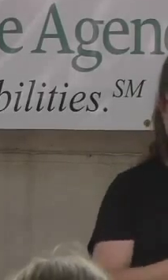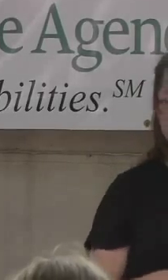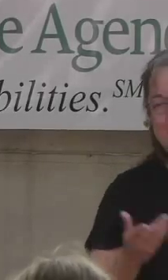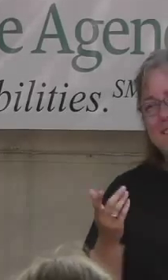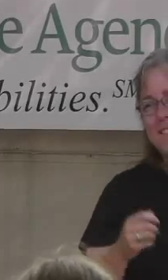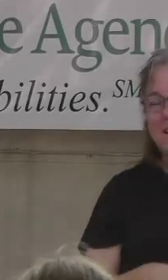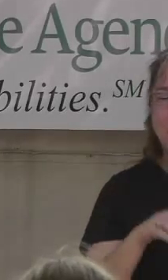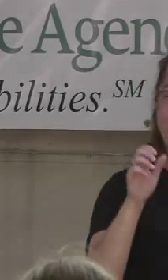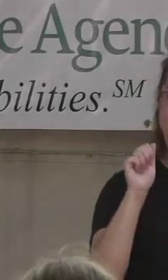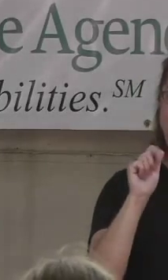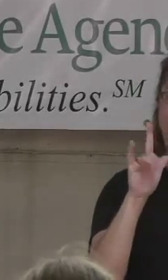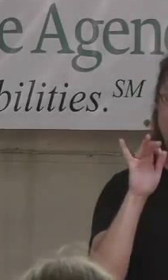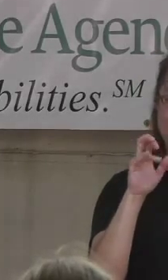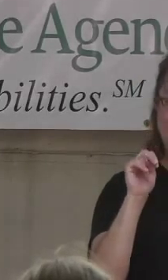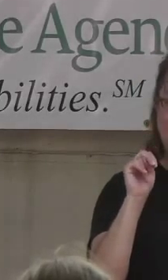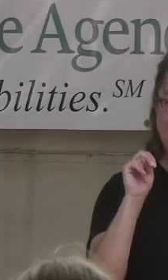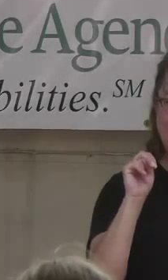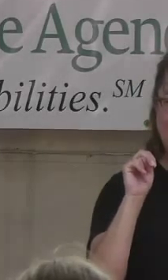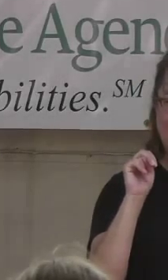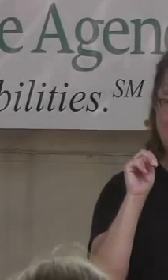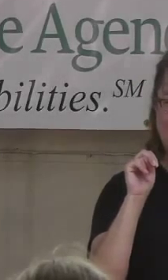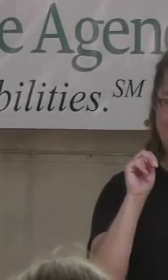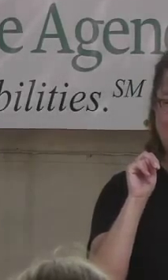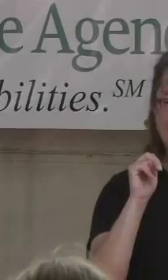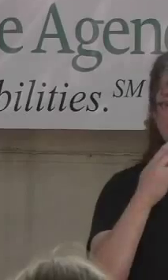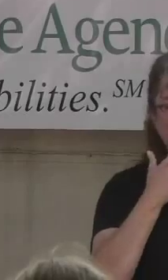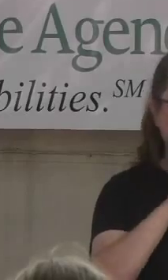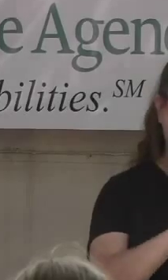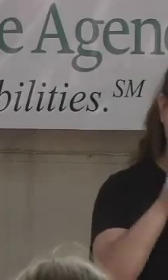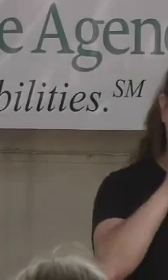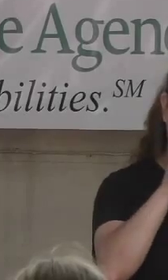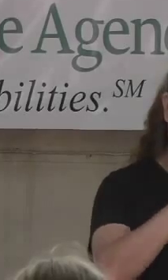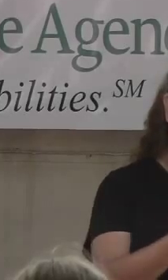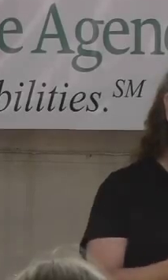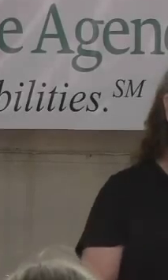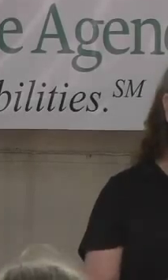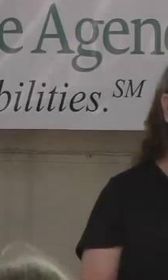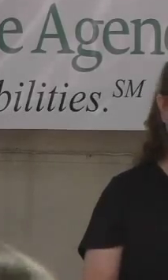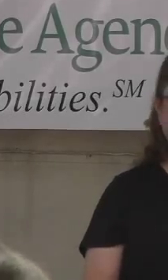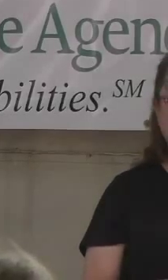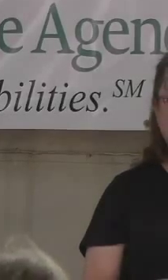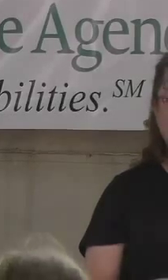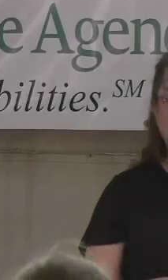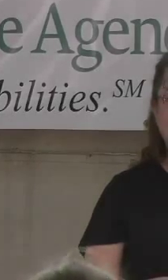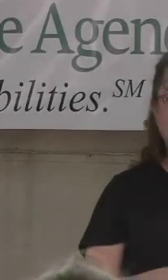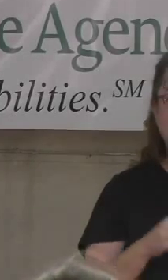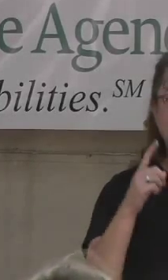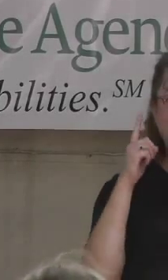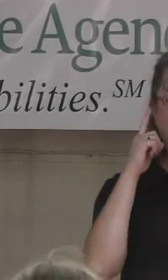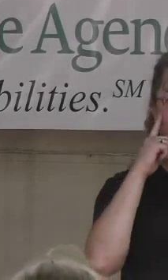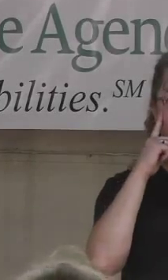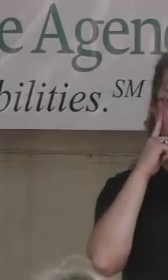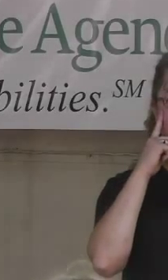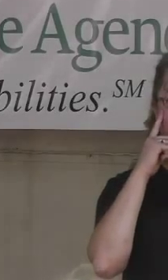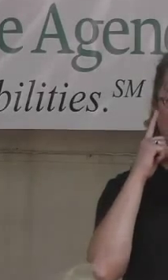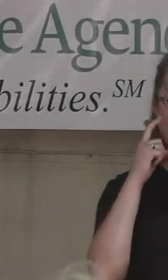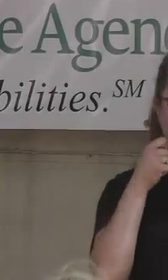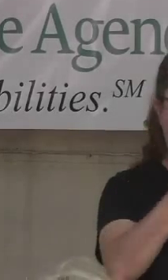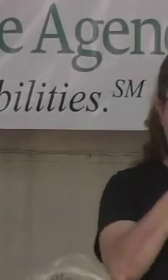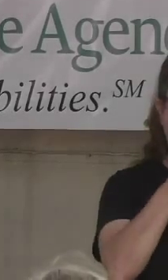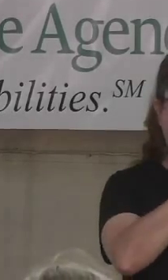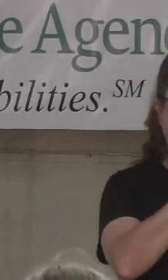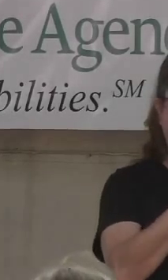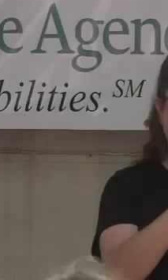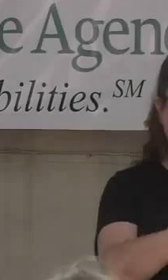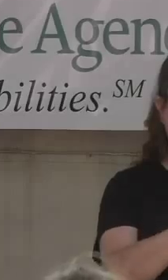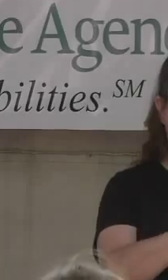No, I mean Allison was a nice girl, and I think I hit her a couple of times. I think,